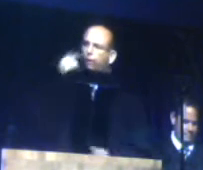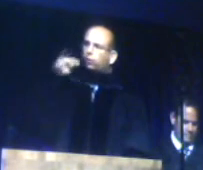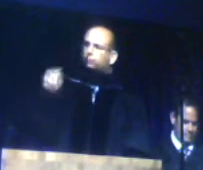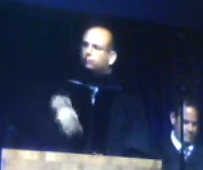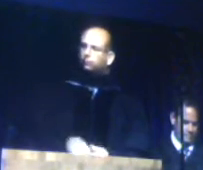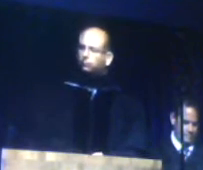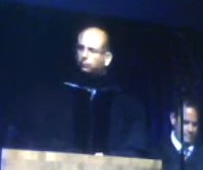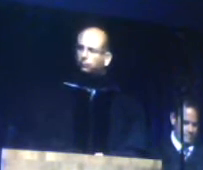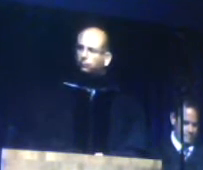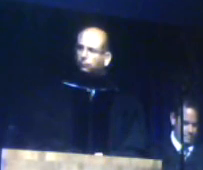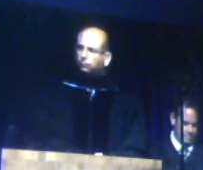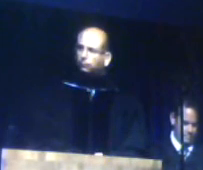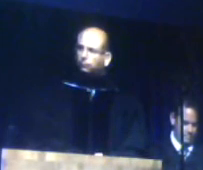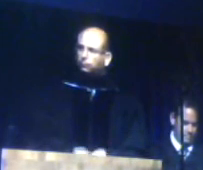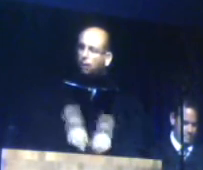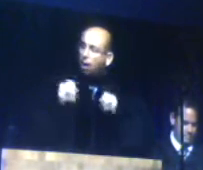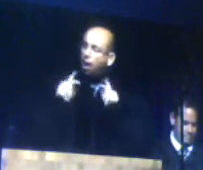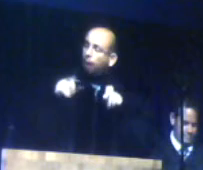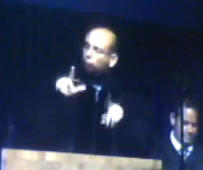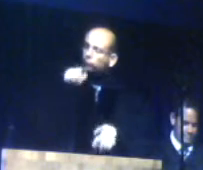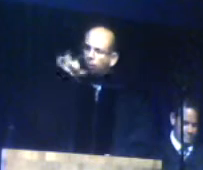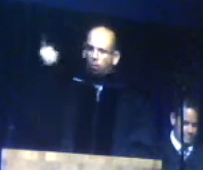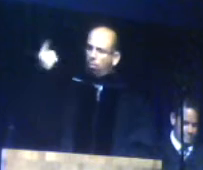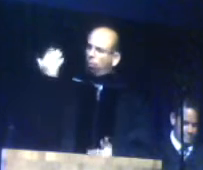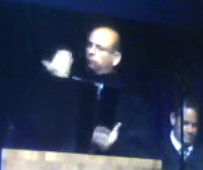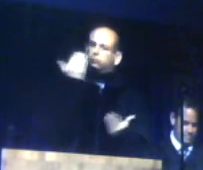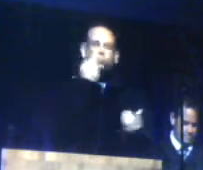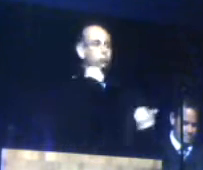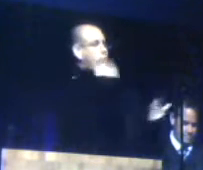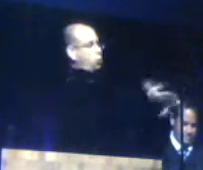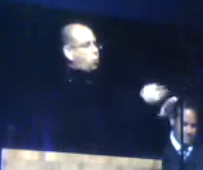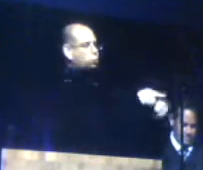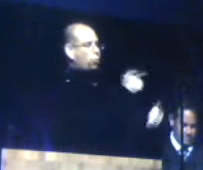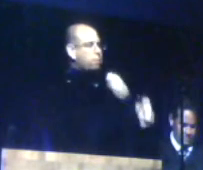Research whenever you can. Plan for everything. Opportunity